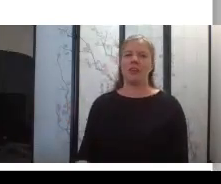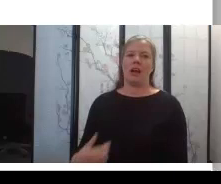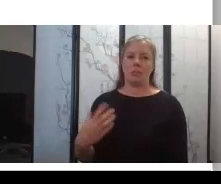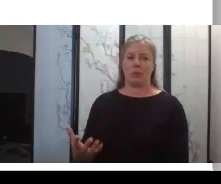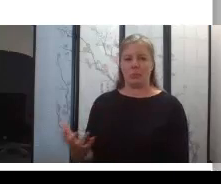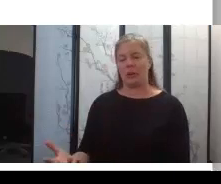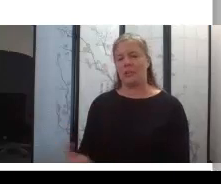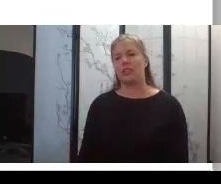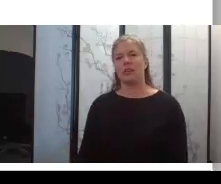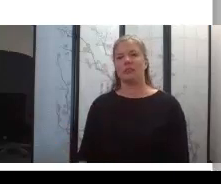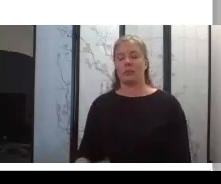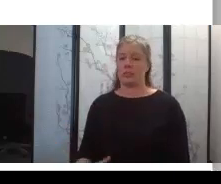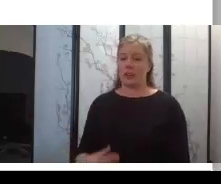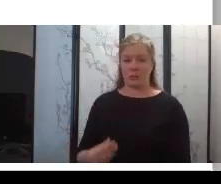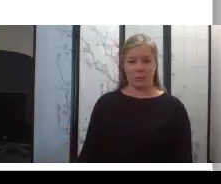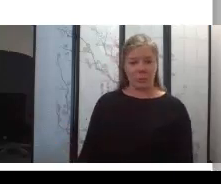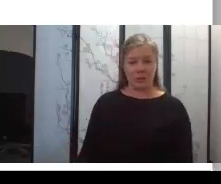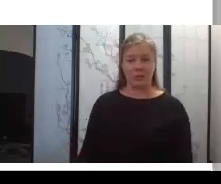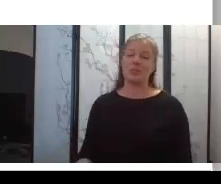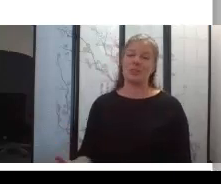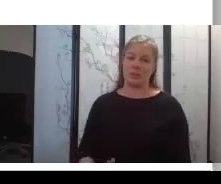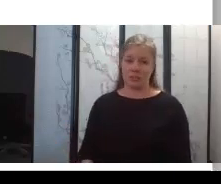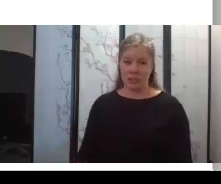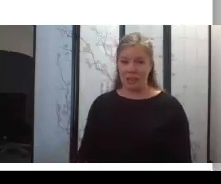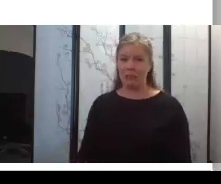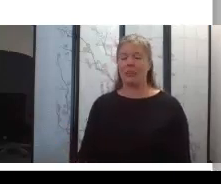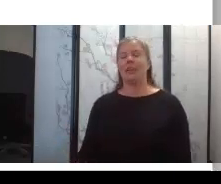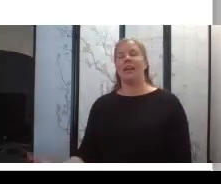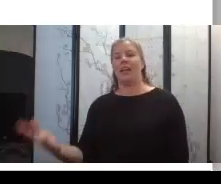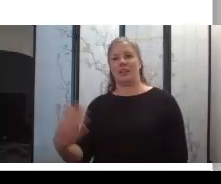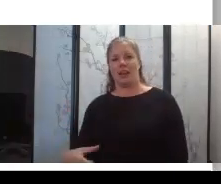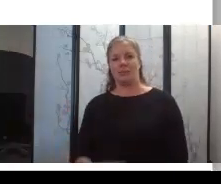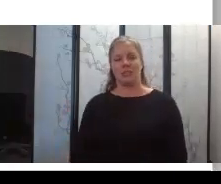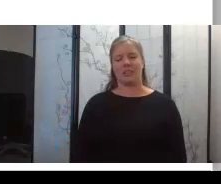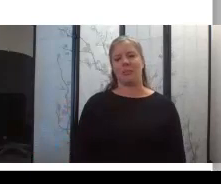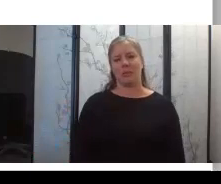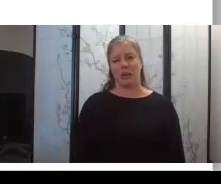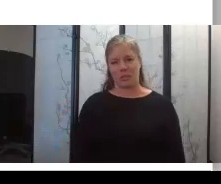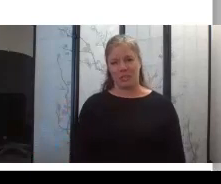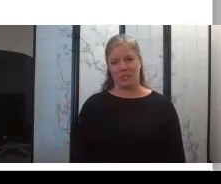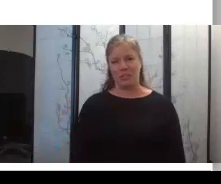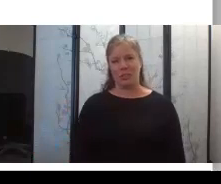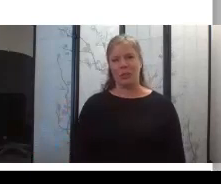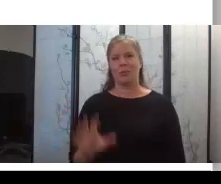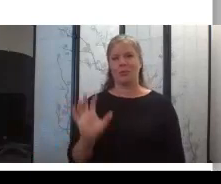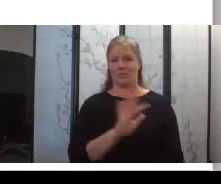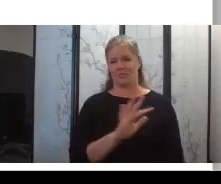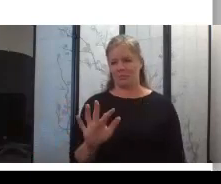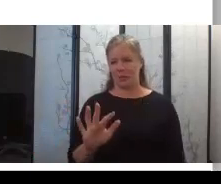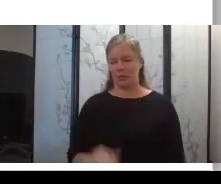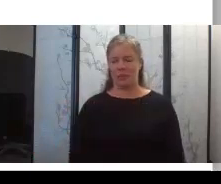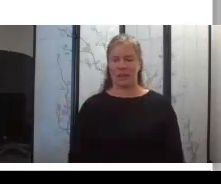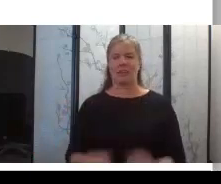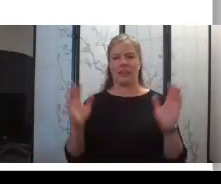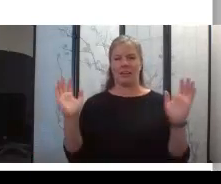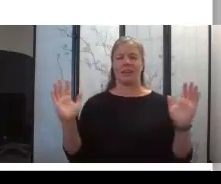shelf, I put the book on the shelf. You don't start with the book, you would start with the shelf, and just a couple of options to